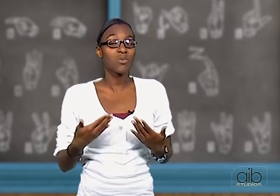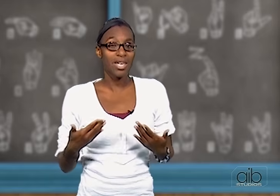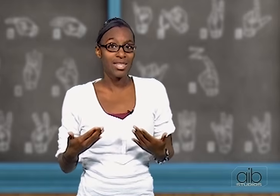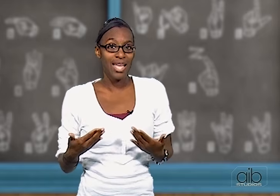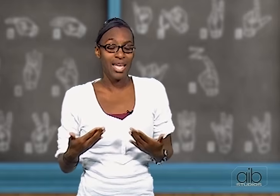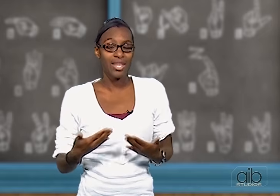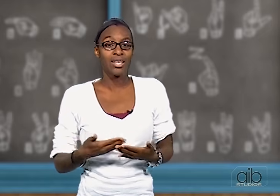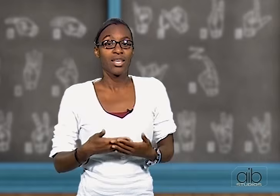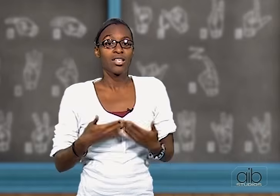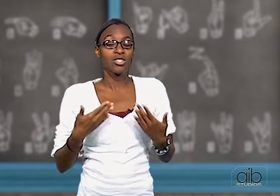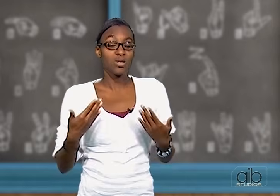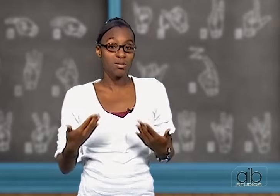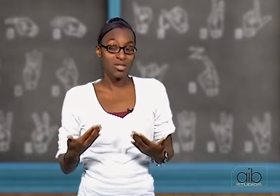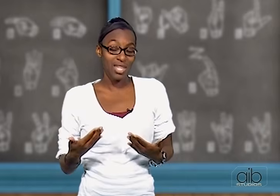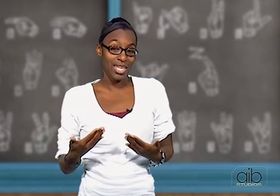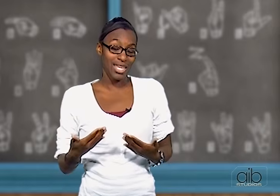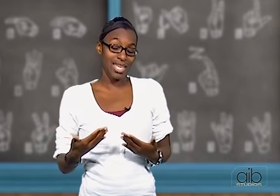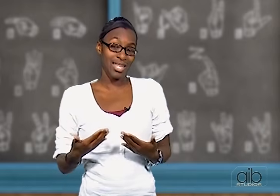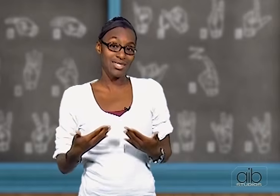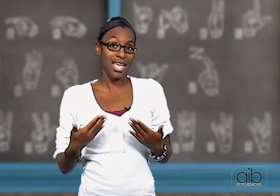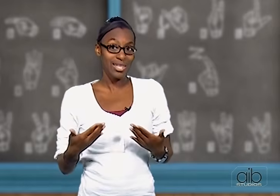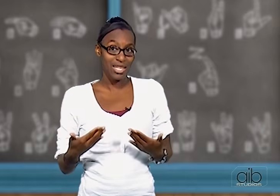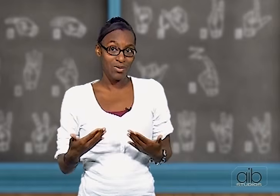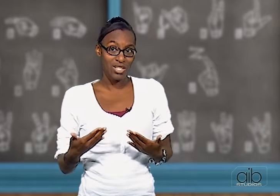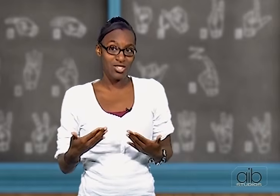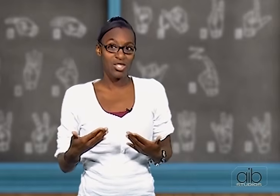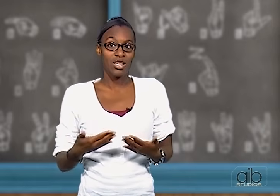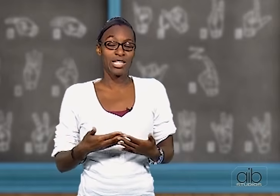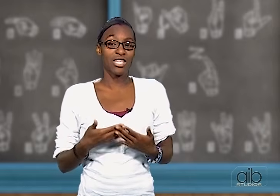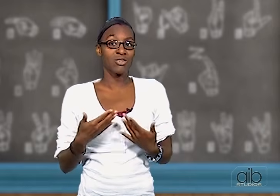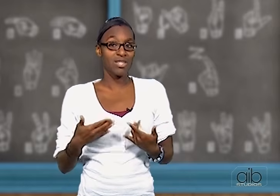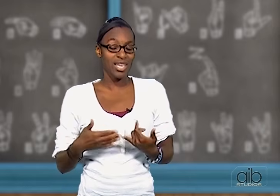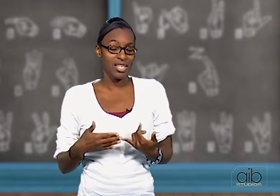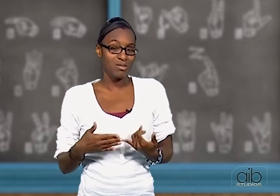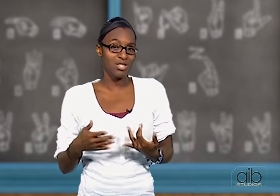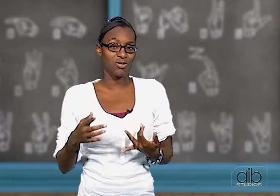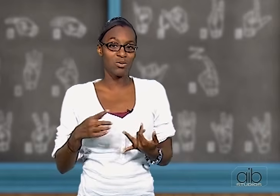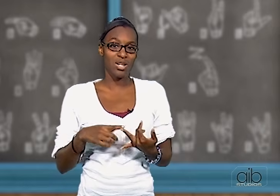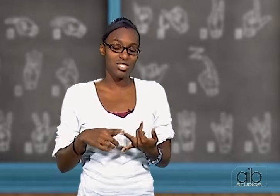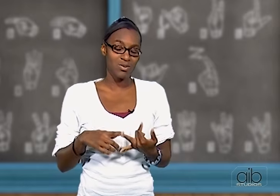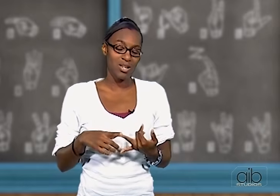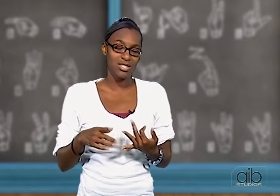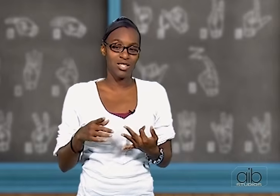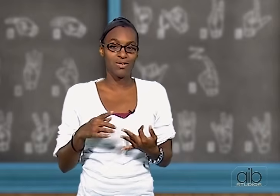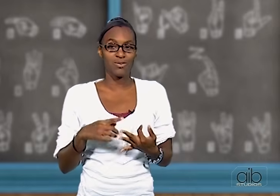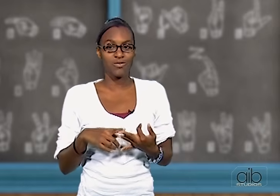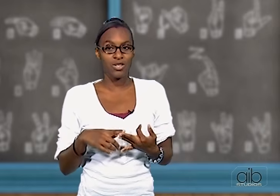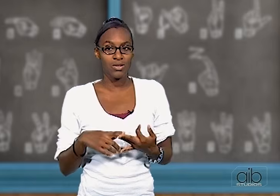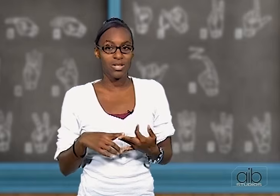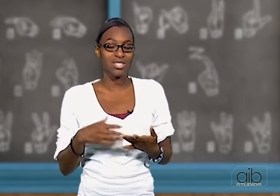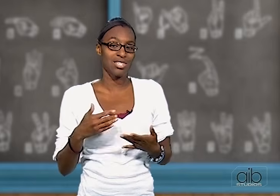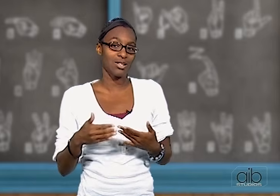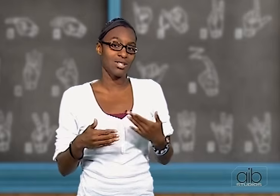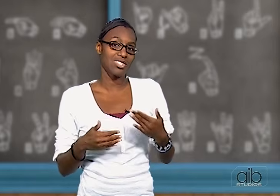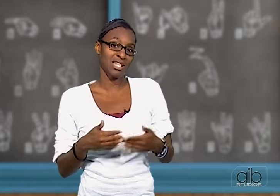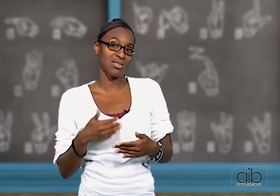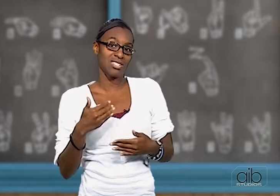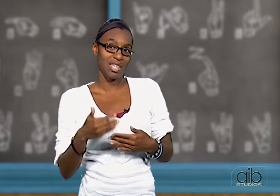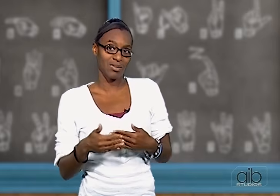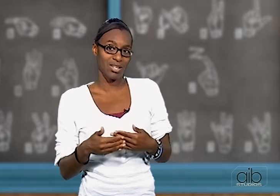way that you communicate in sign language, like your name, different restaurants, different food, etc., etc., etc.